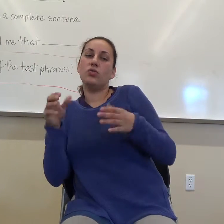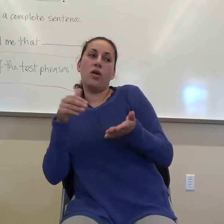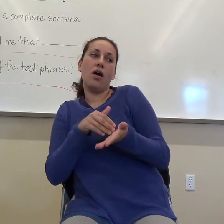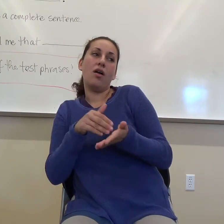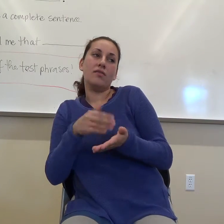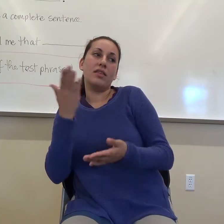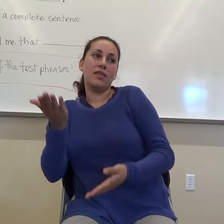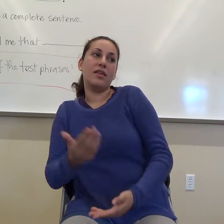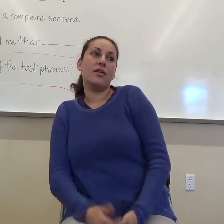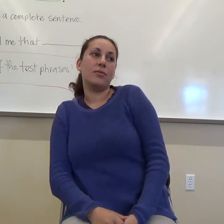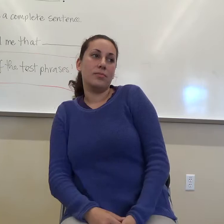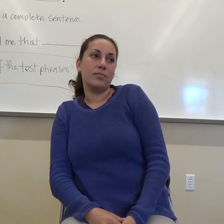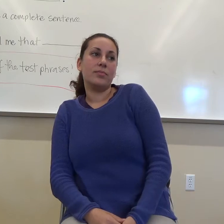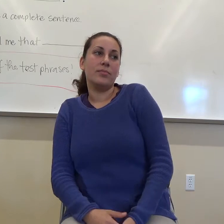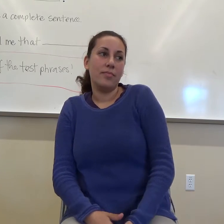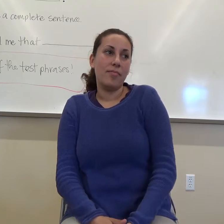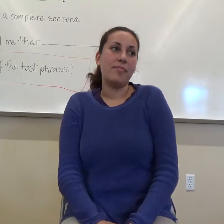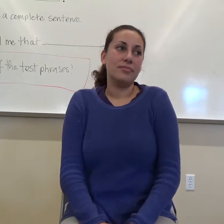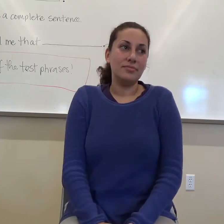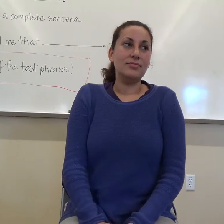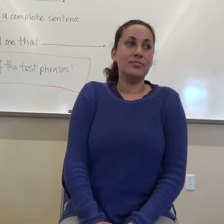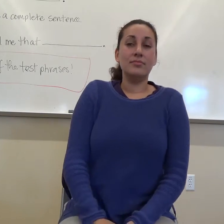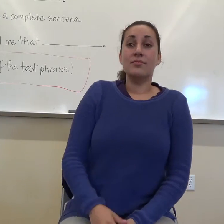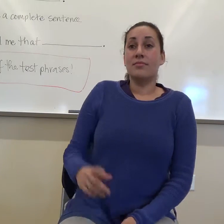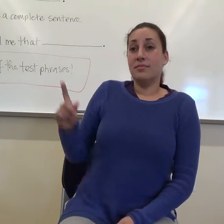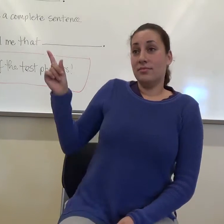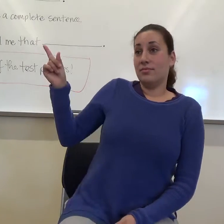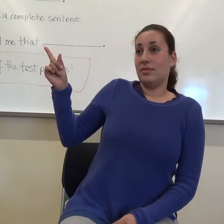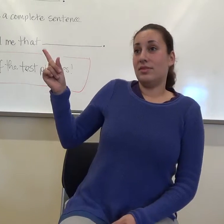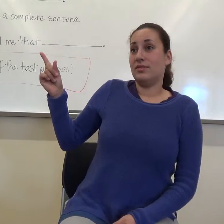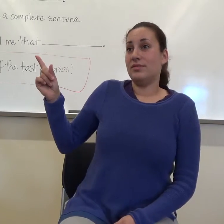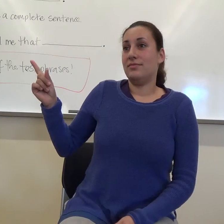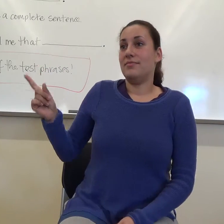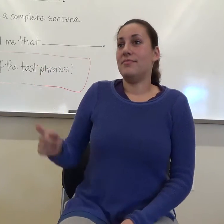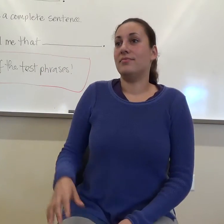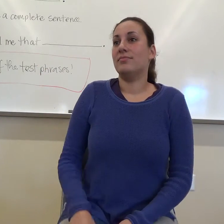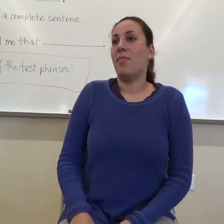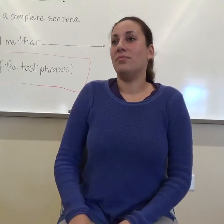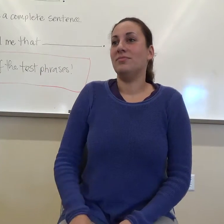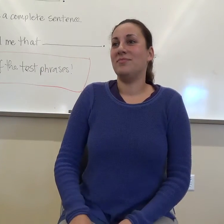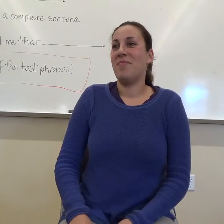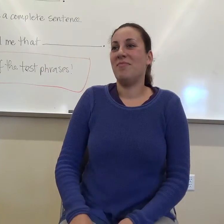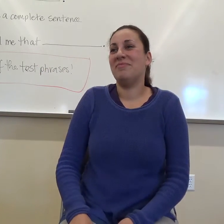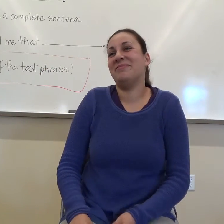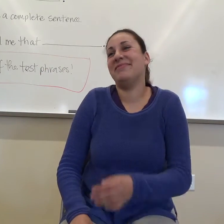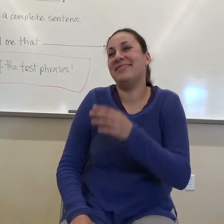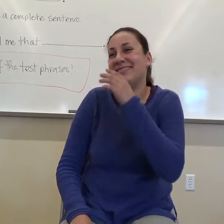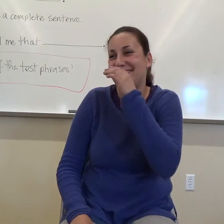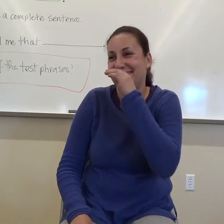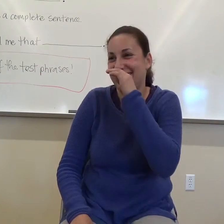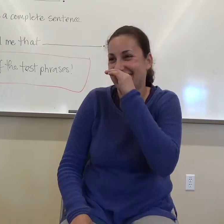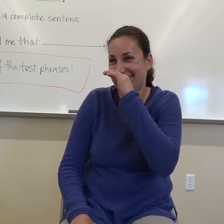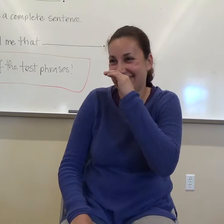different, yeah. So this is this is a surprising thing. You think this is old fashioned, you think they